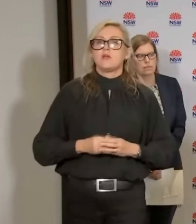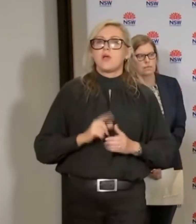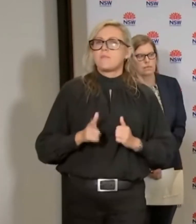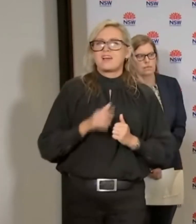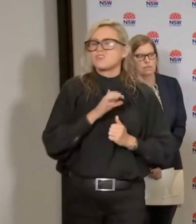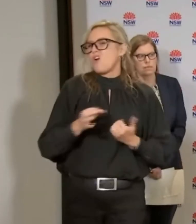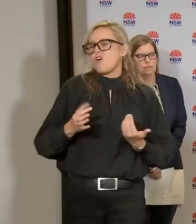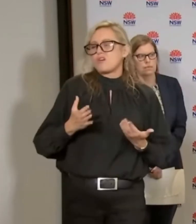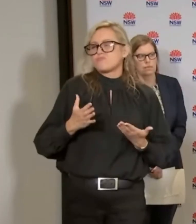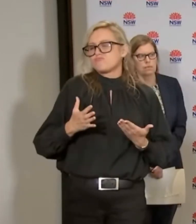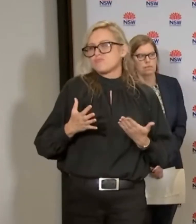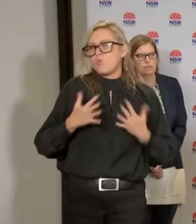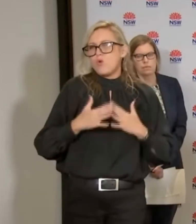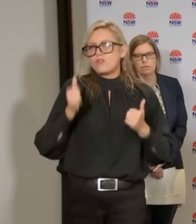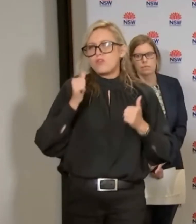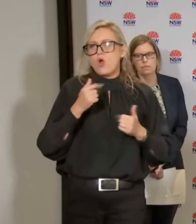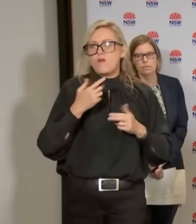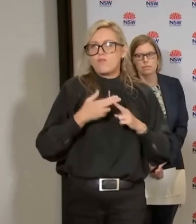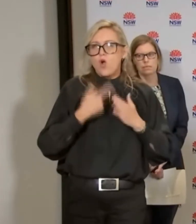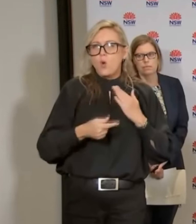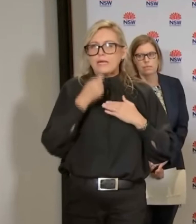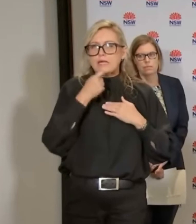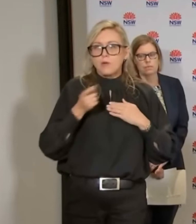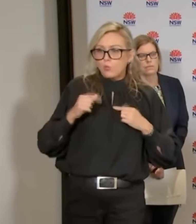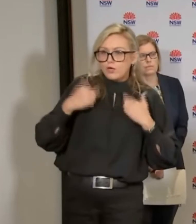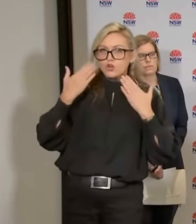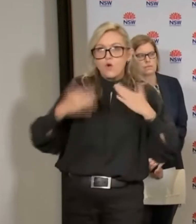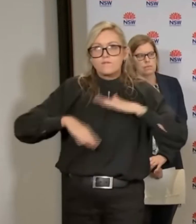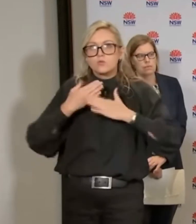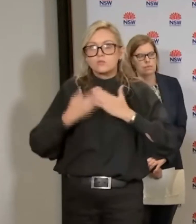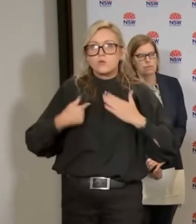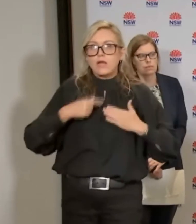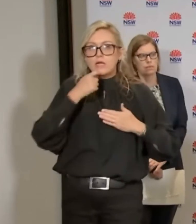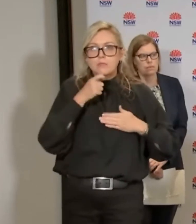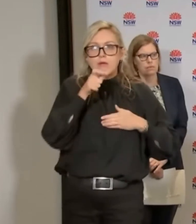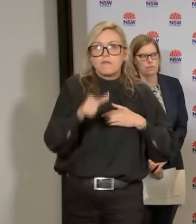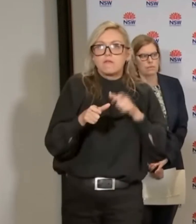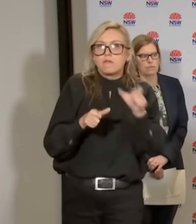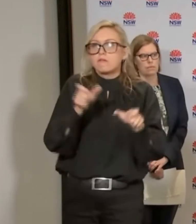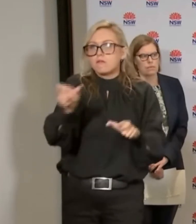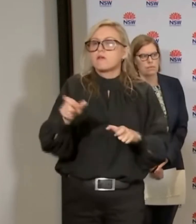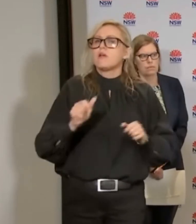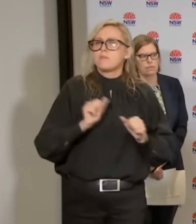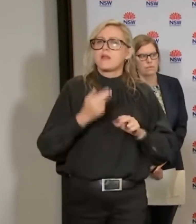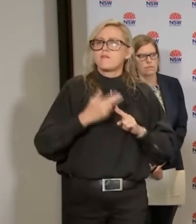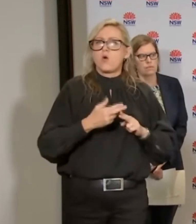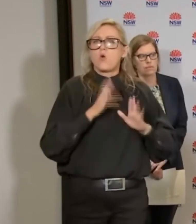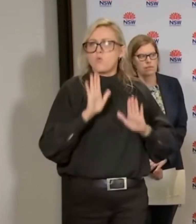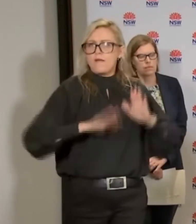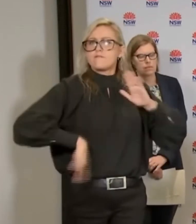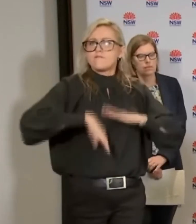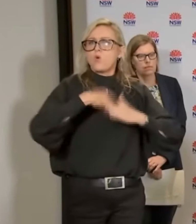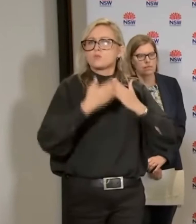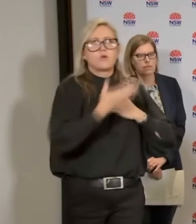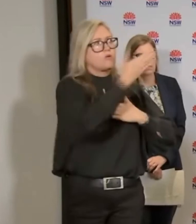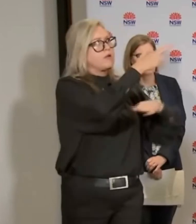it's useful giving the community part of the picture at this stage. However, given its early days, in terms of what's happening in New South Wales hospitals,